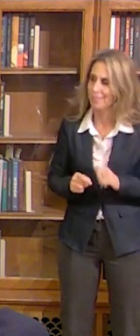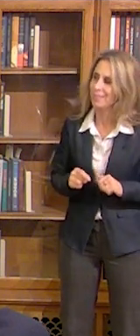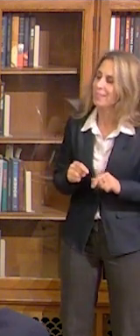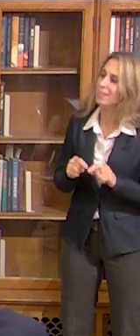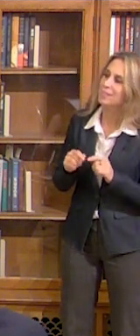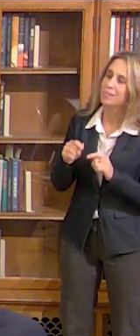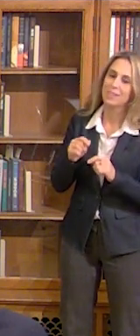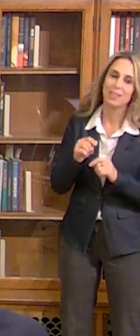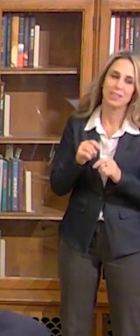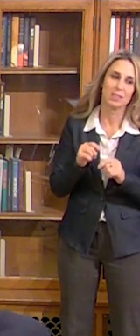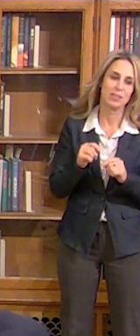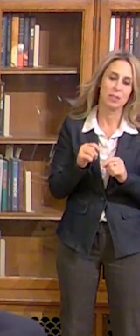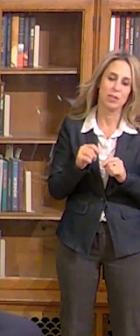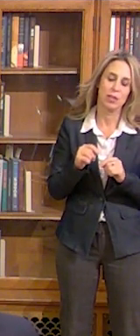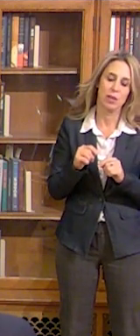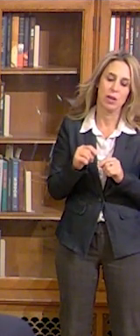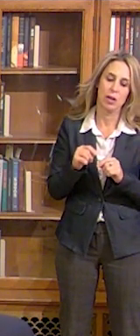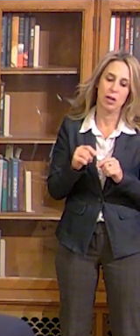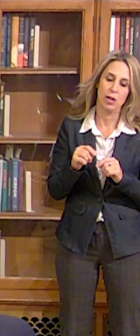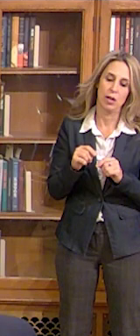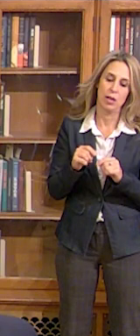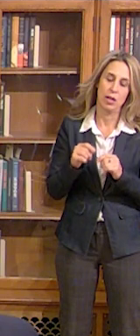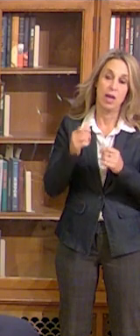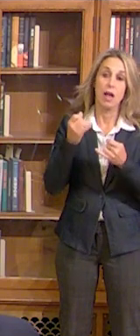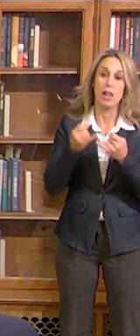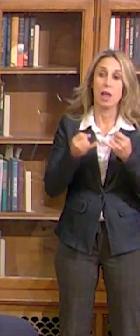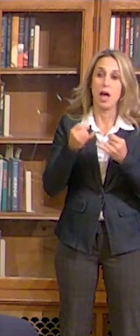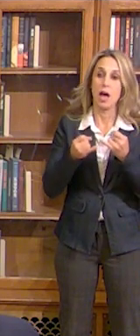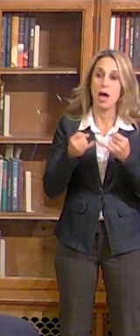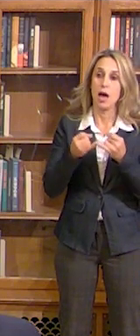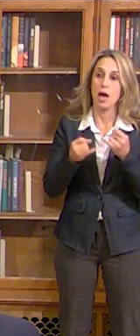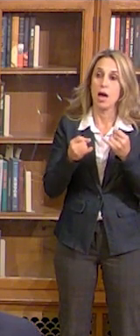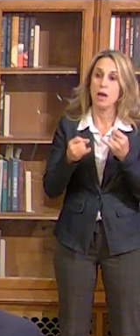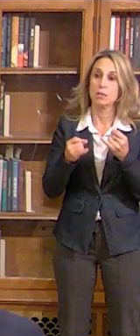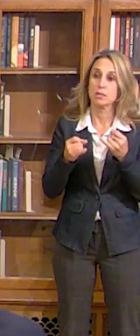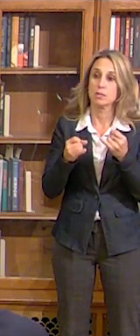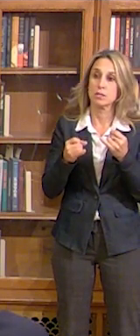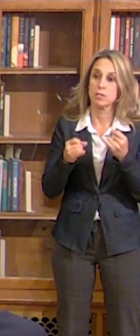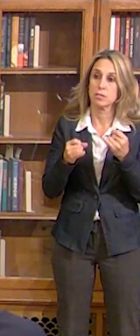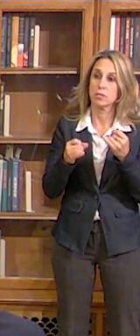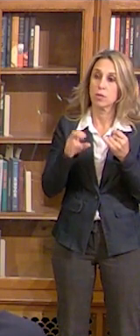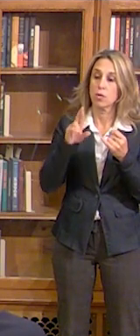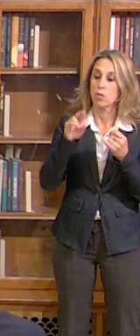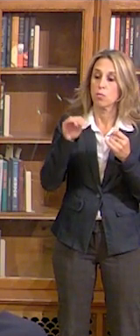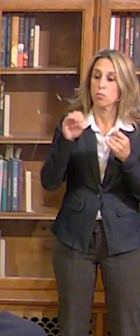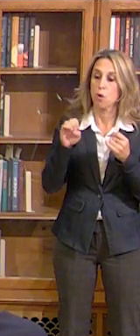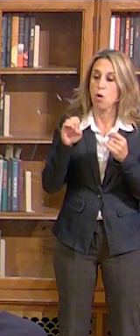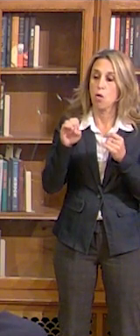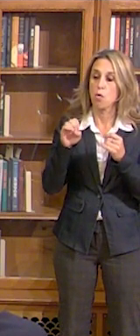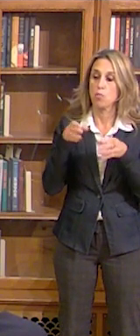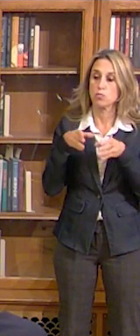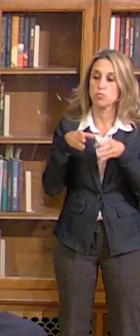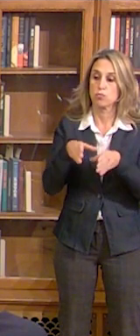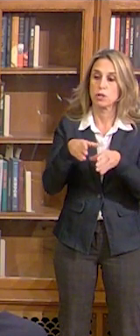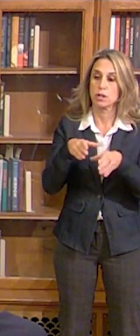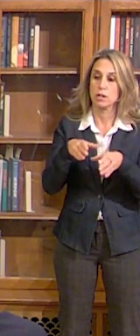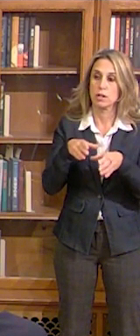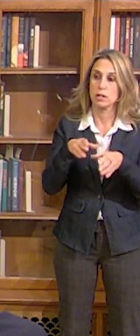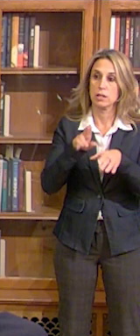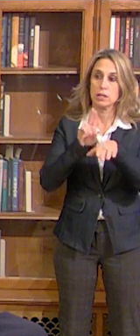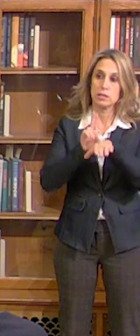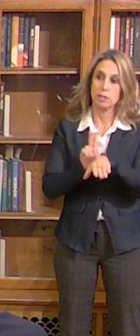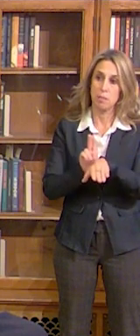know right um and and then the last thing is Grove Street Cemetery where everyone from John